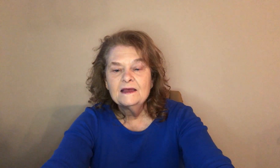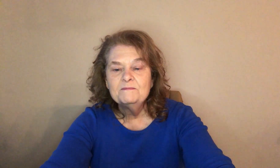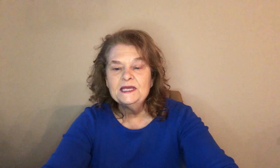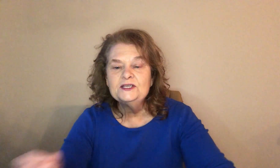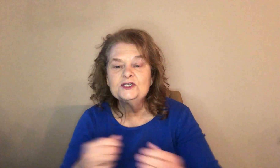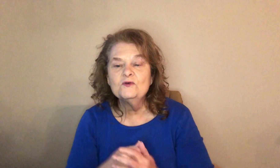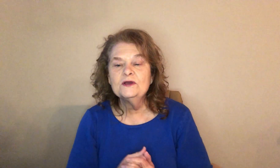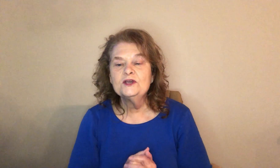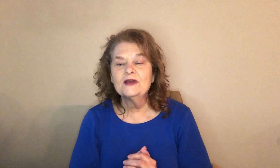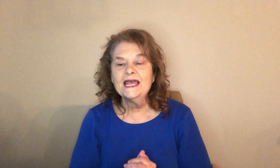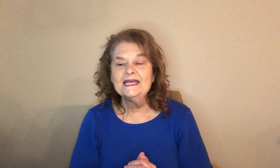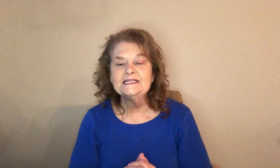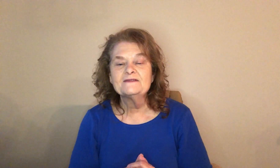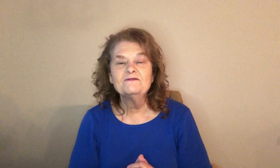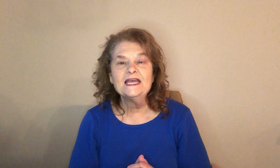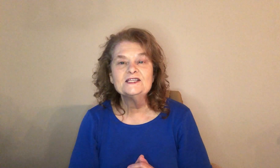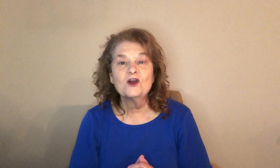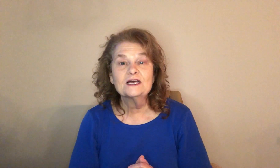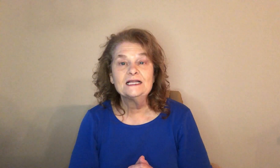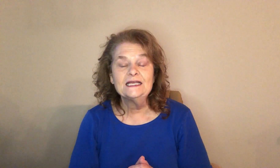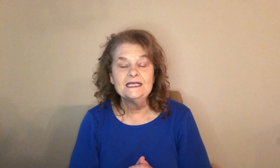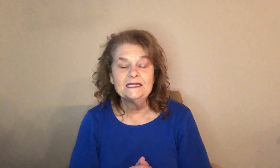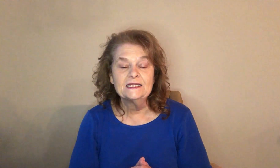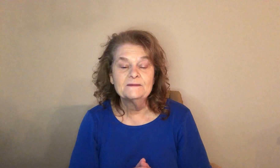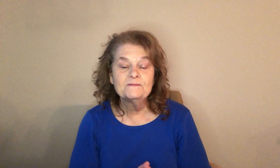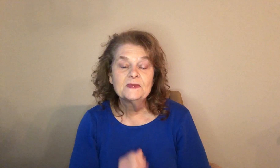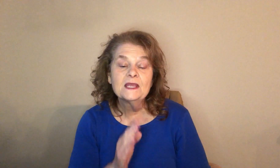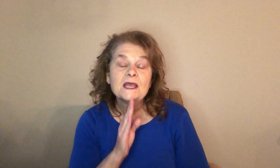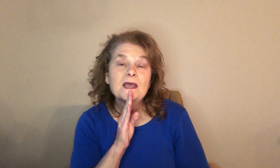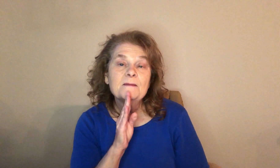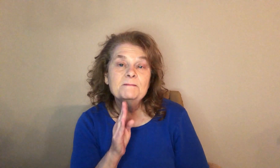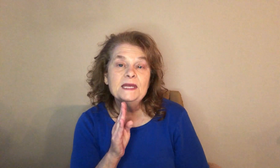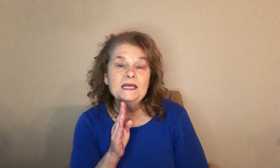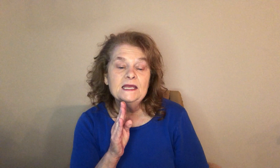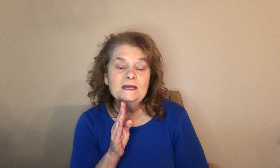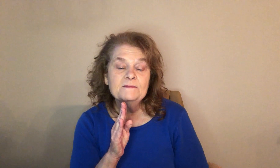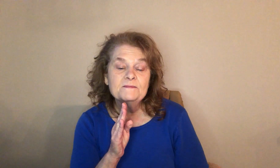Be sure your hands and face are clean. Be